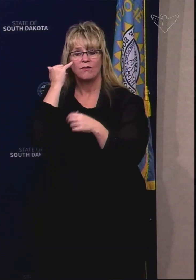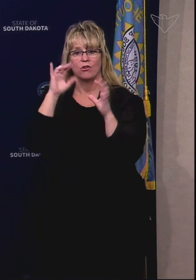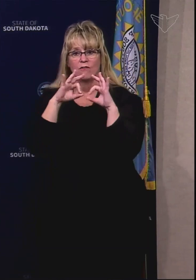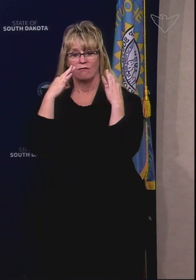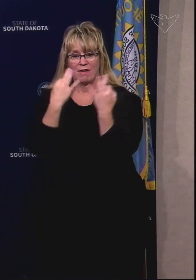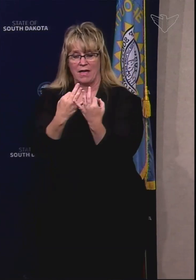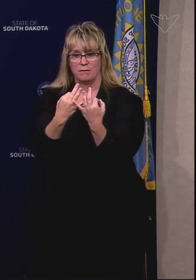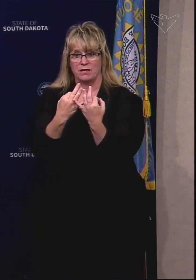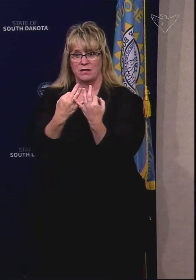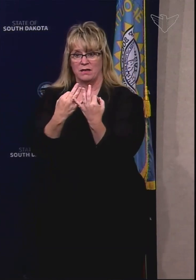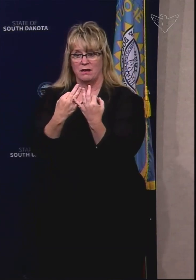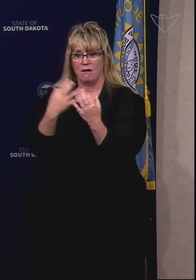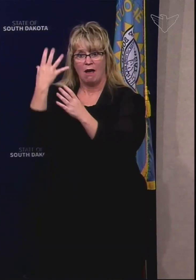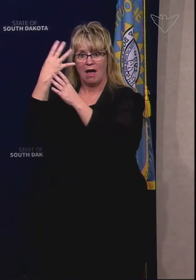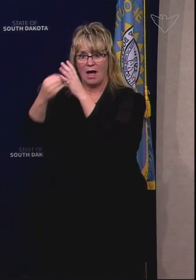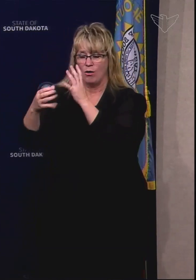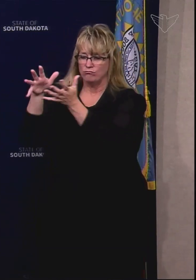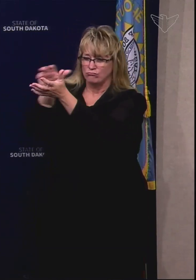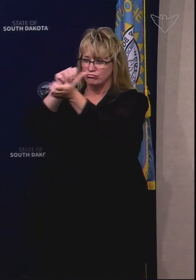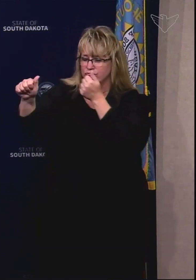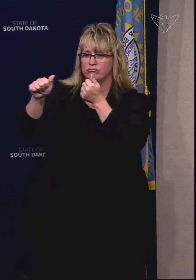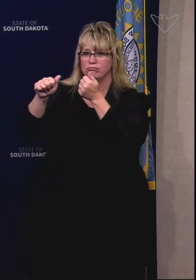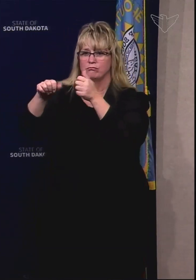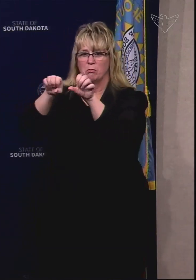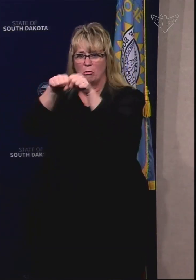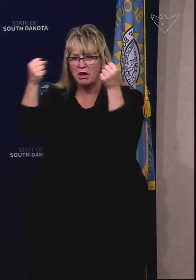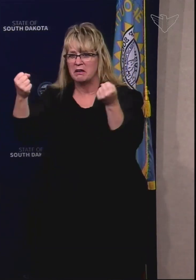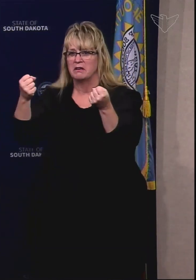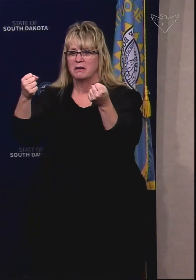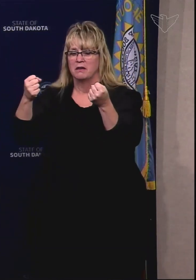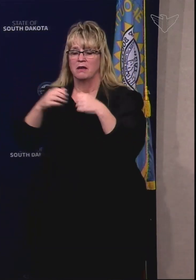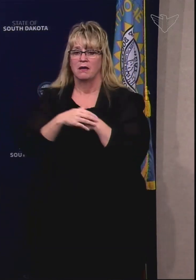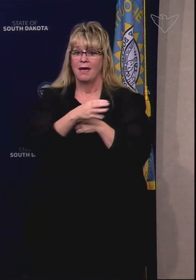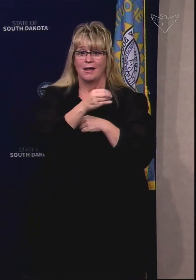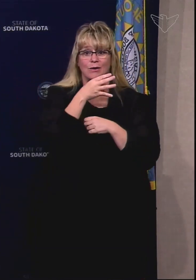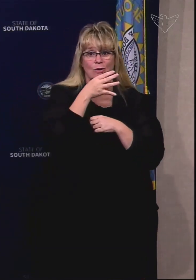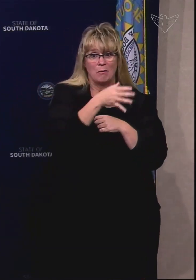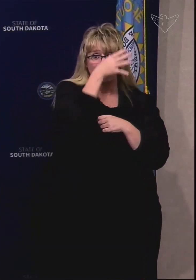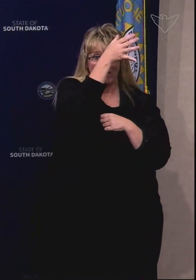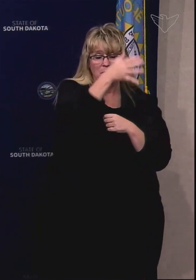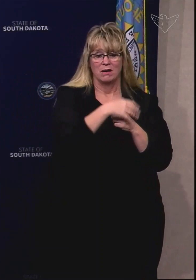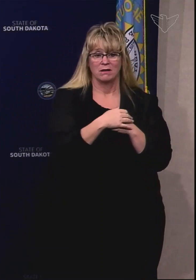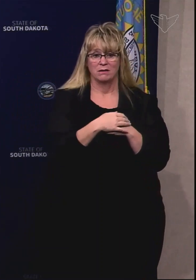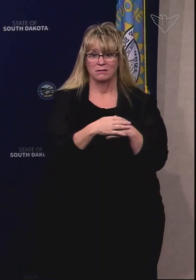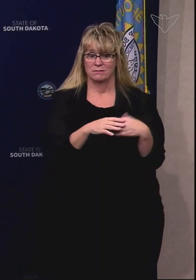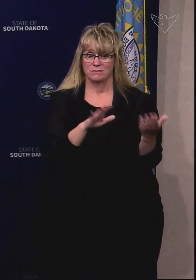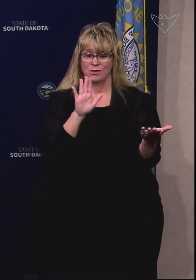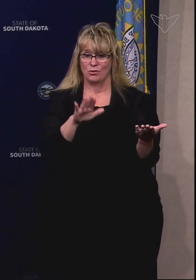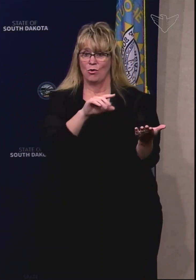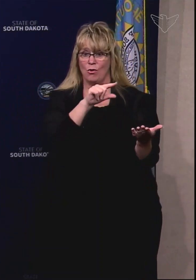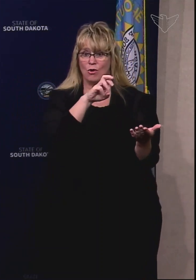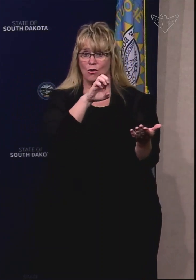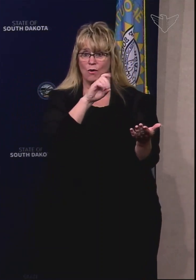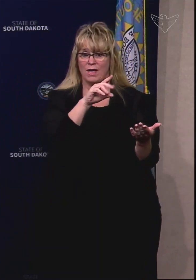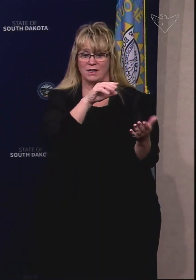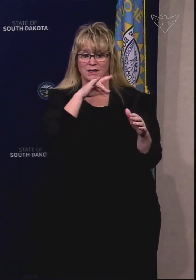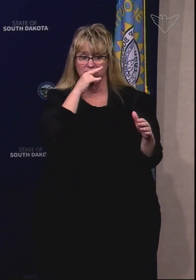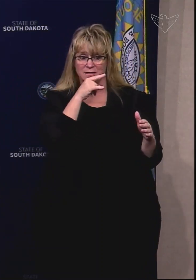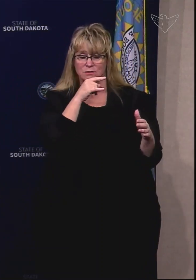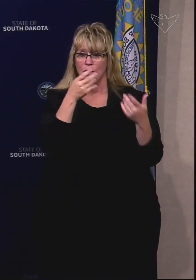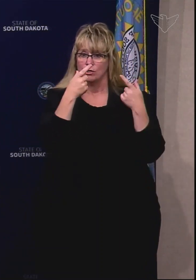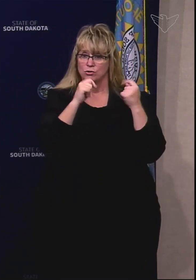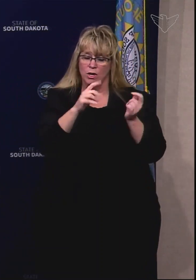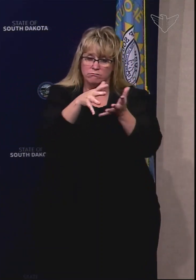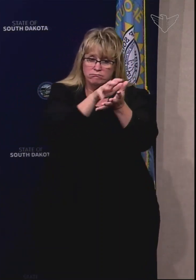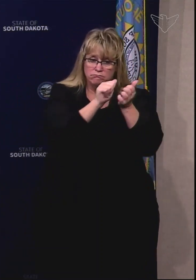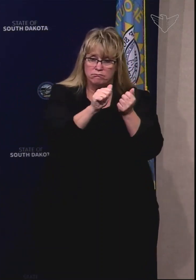family members are out looting and vandalizing businesses. And grandparents, you need to know if your grandkids are intentionally trying to destroy